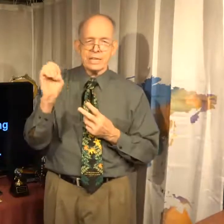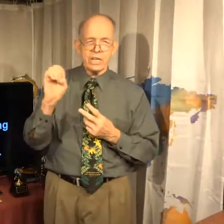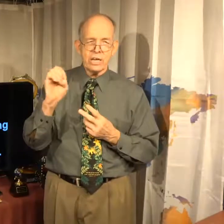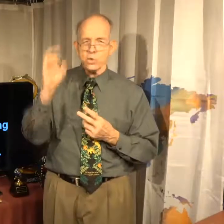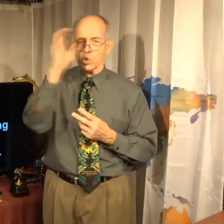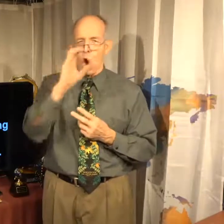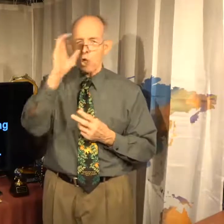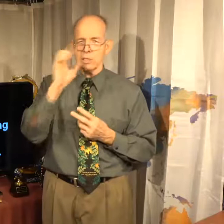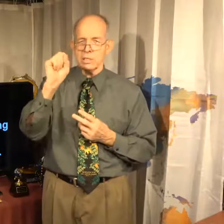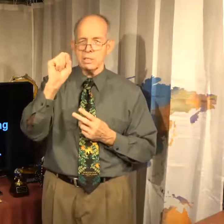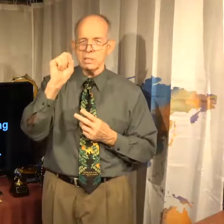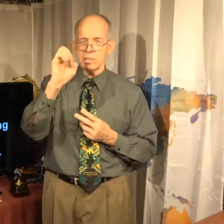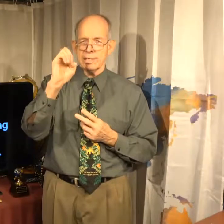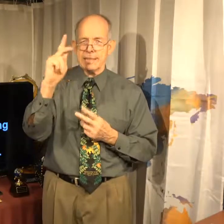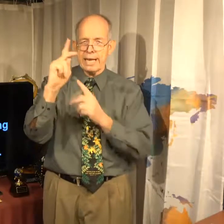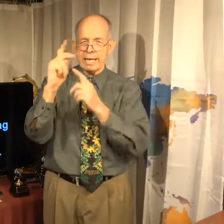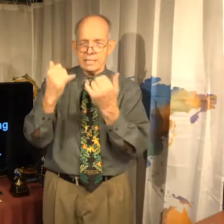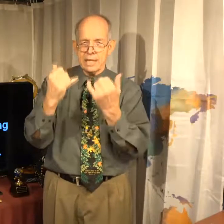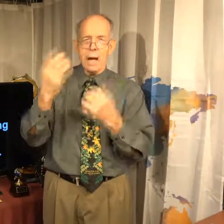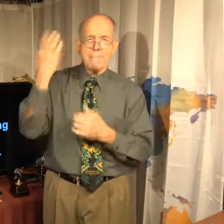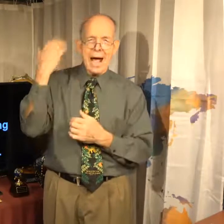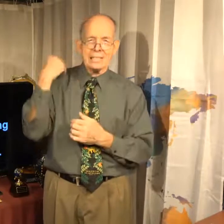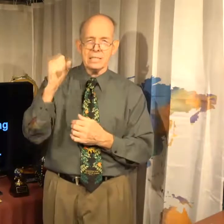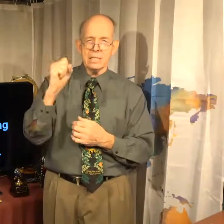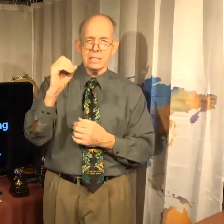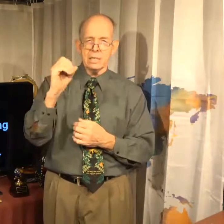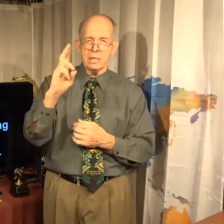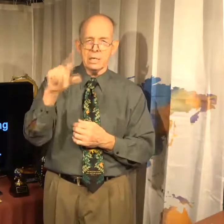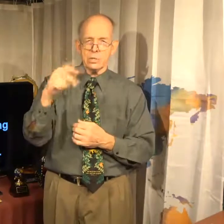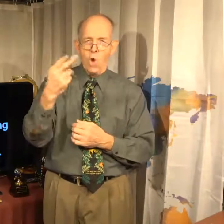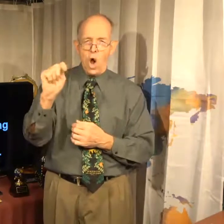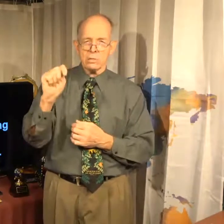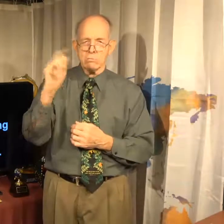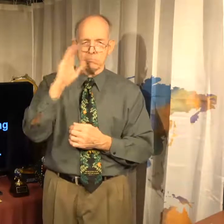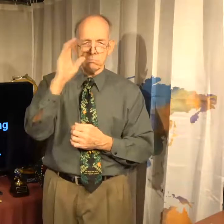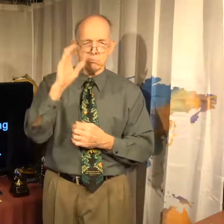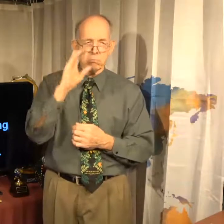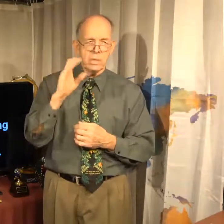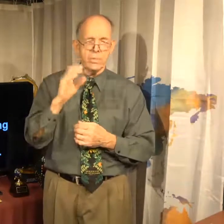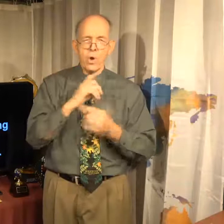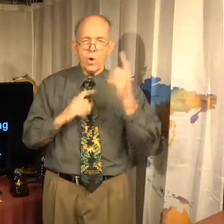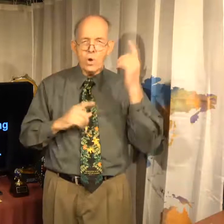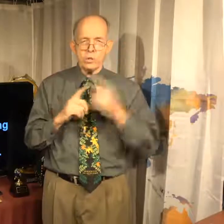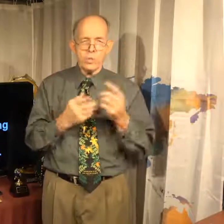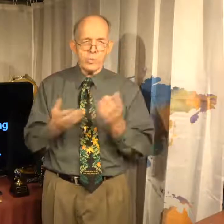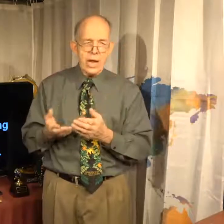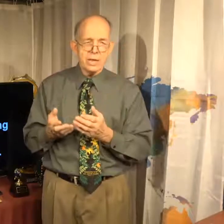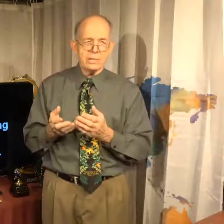Elijah, short, she passed God, the Lord to bring